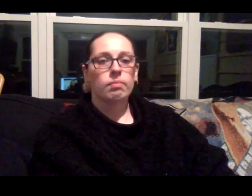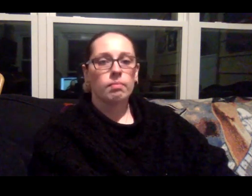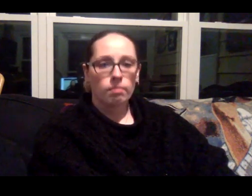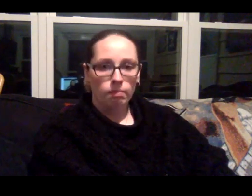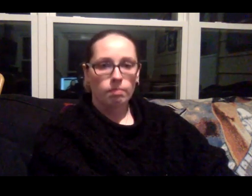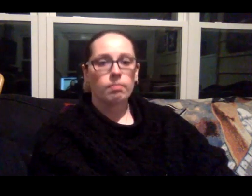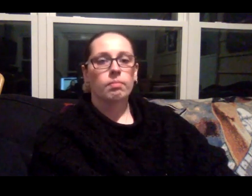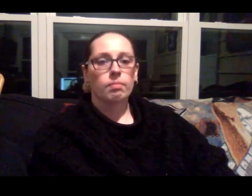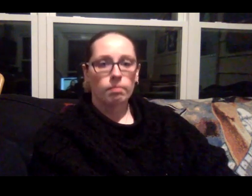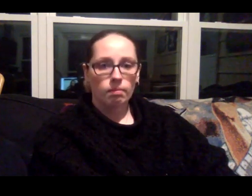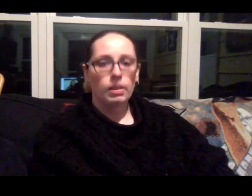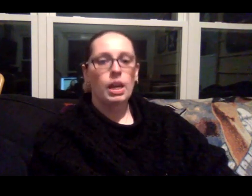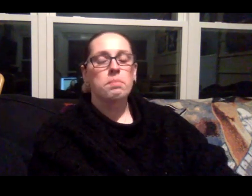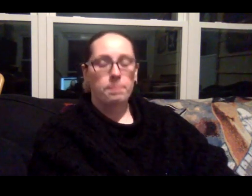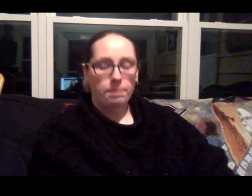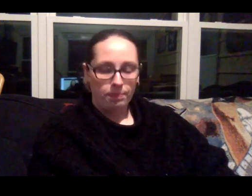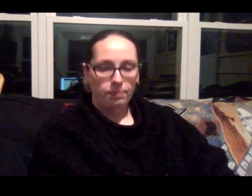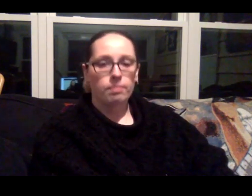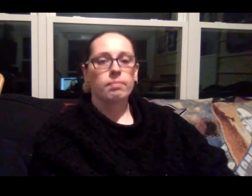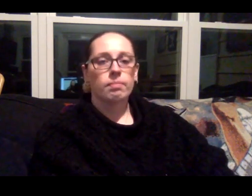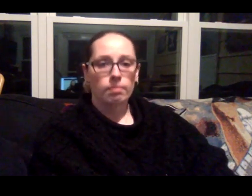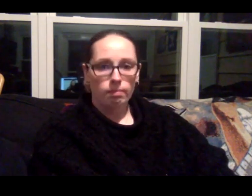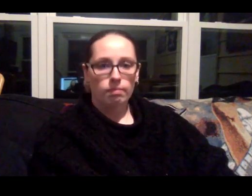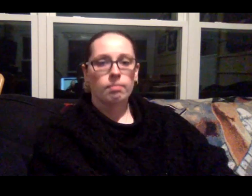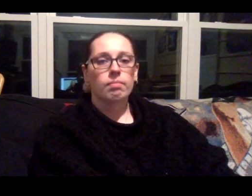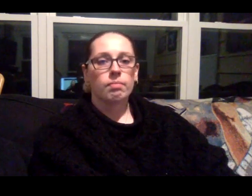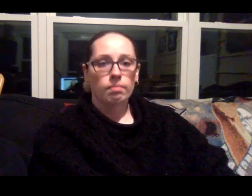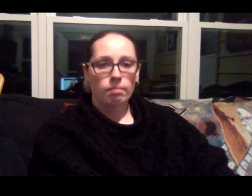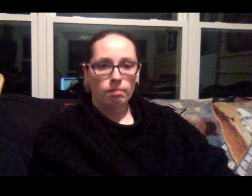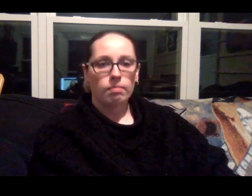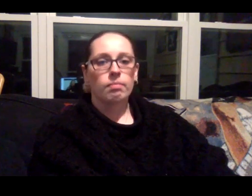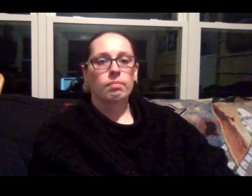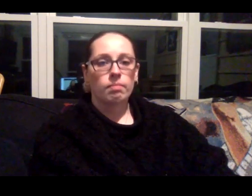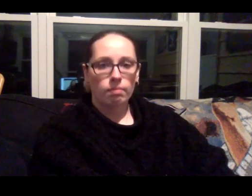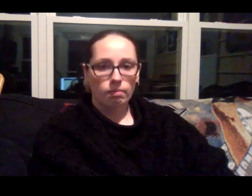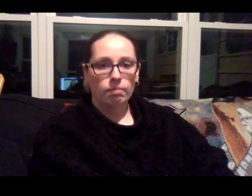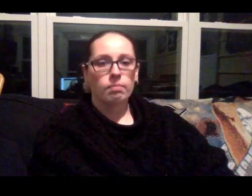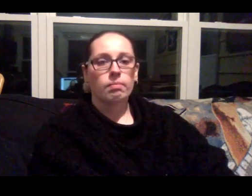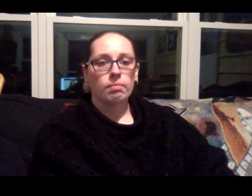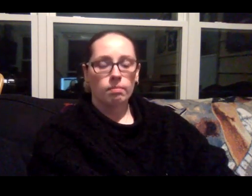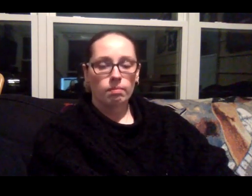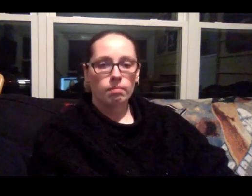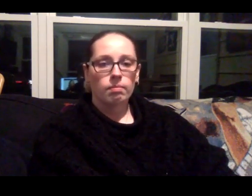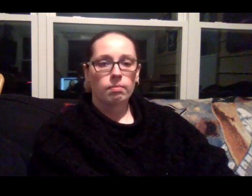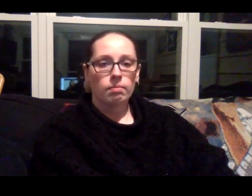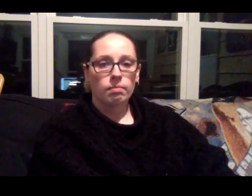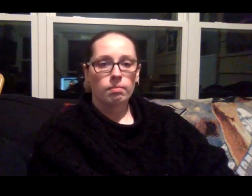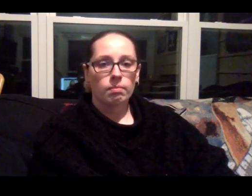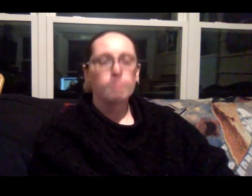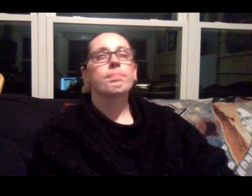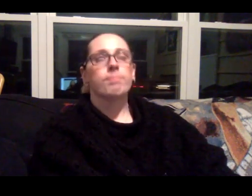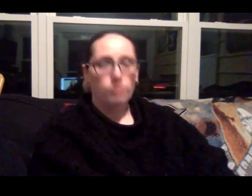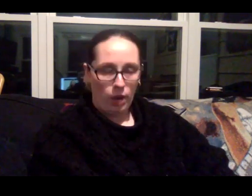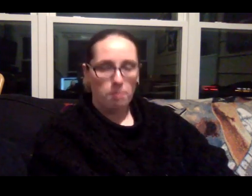unique solutions, but that work for both parties and not having, you know, a parent come in just demanding you have to do this or